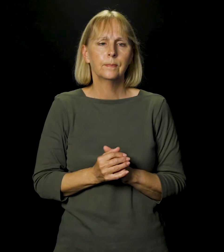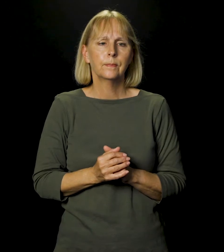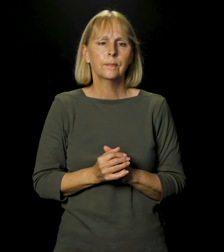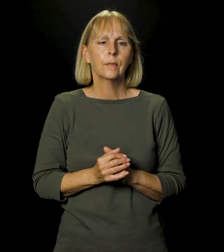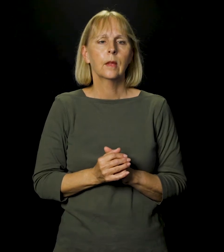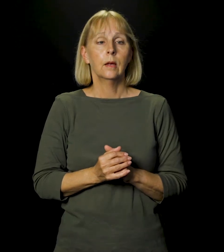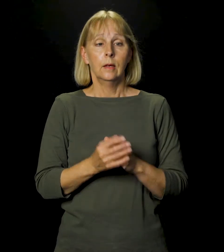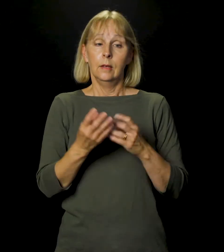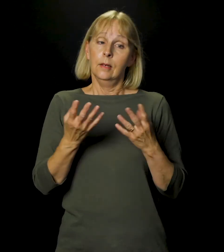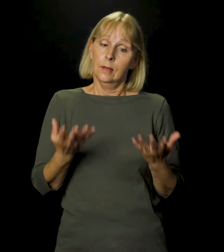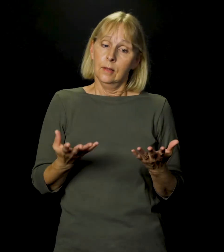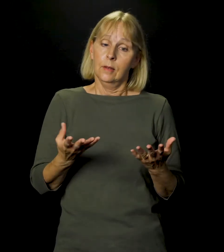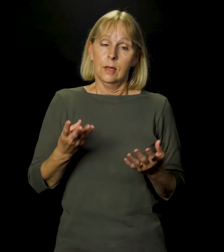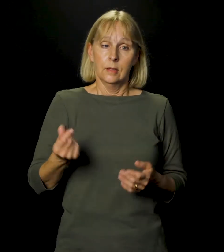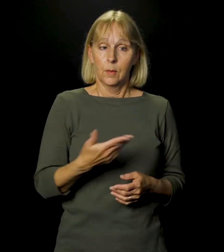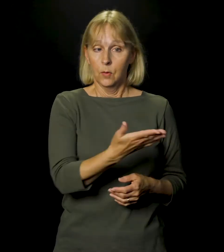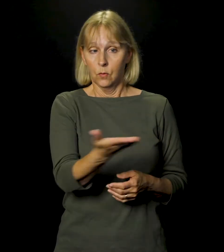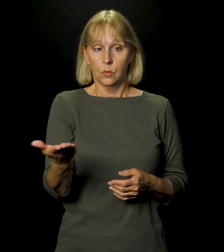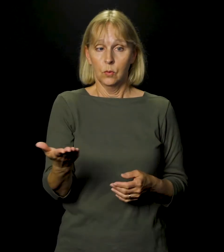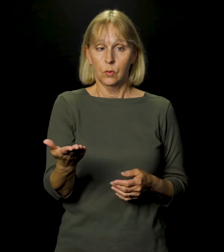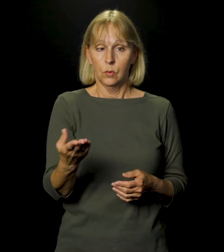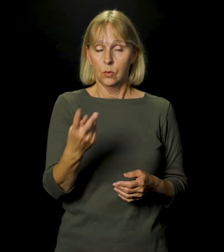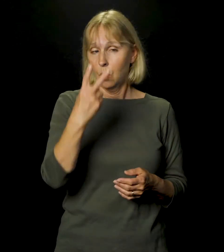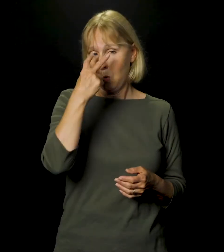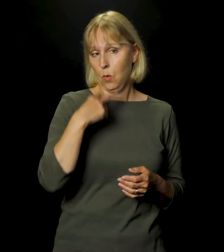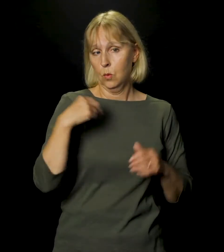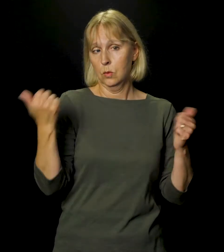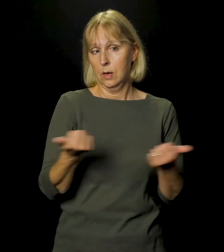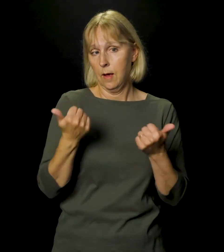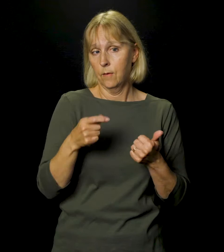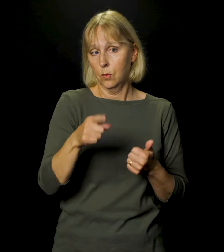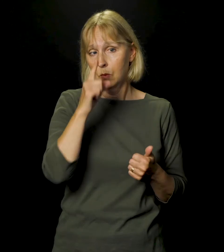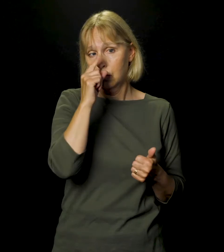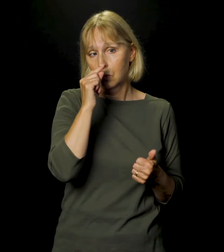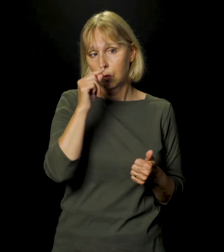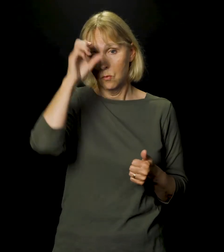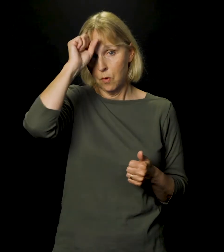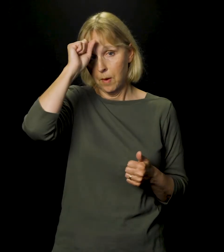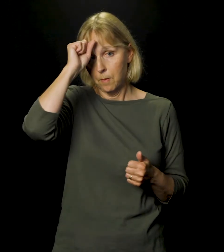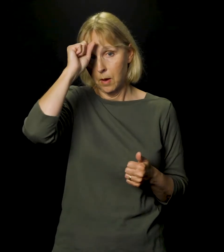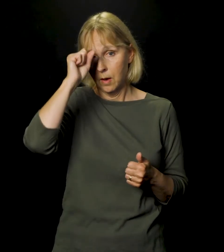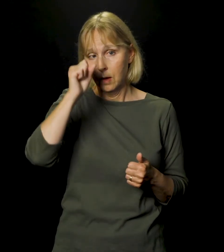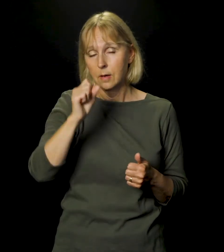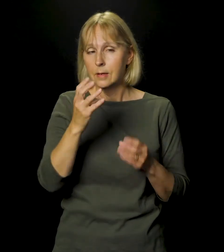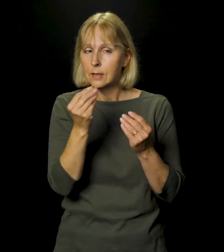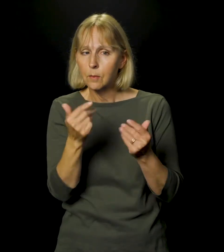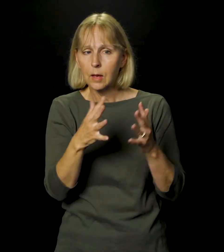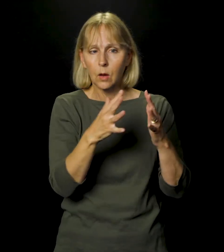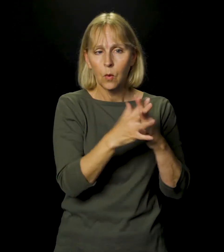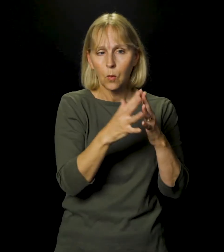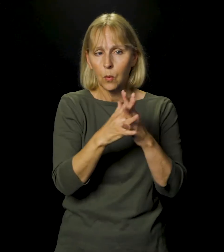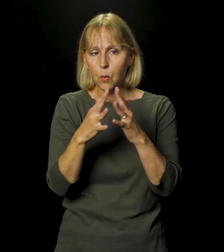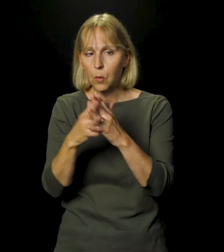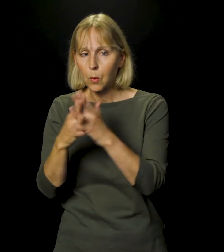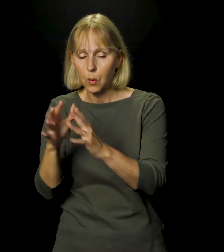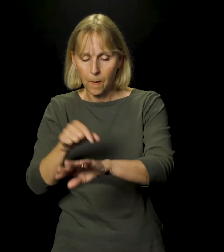If some of you are really old, you might be able to remember what is called a "What Would Jesus Do" band. I can remember